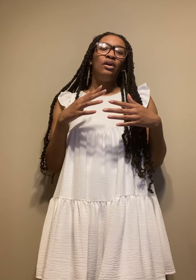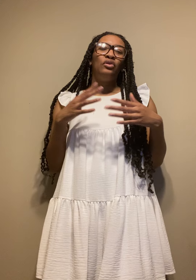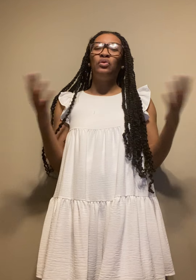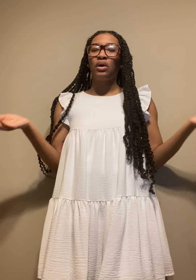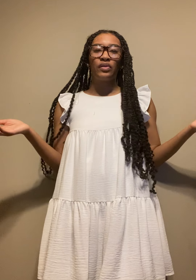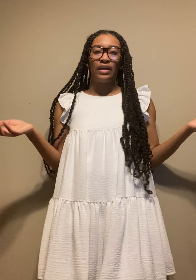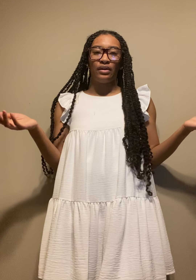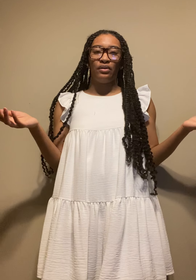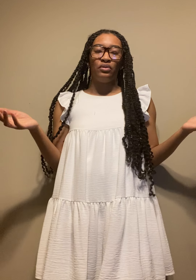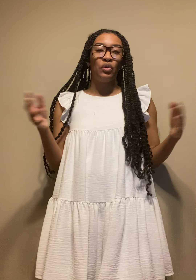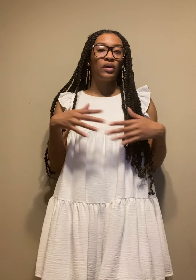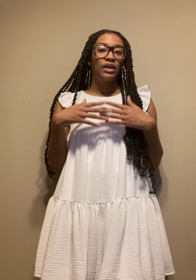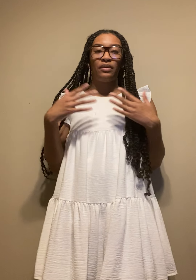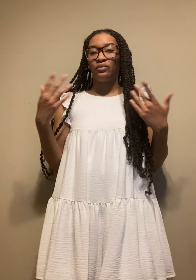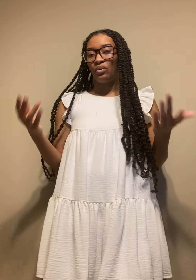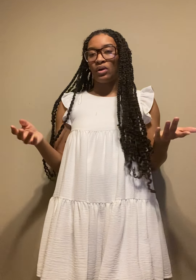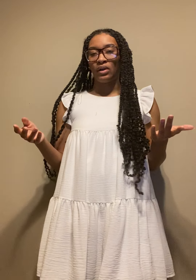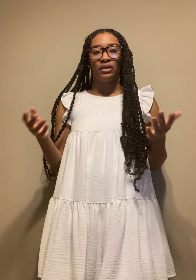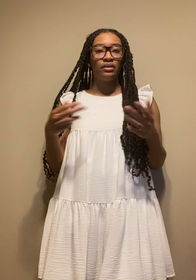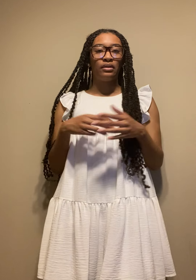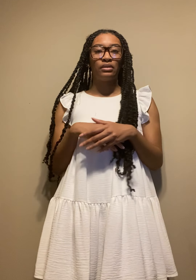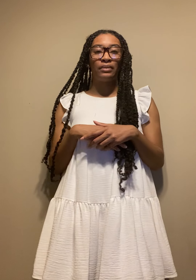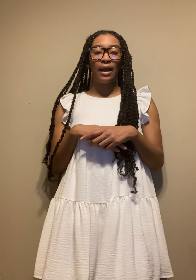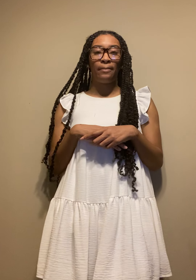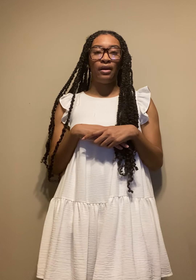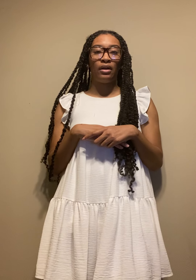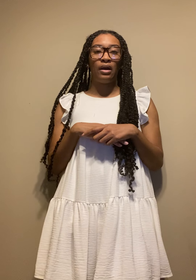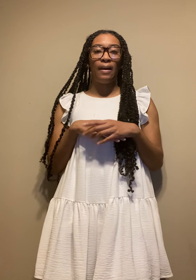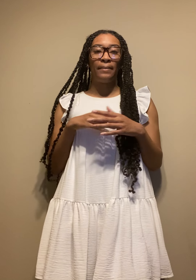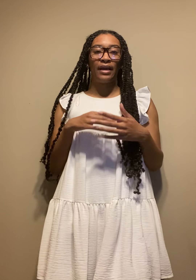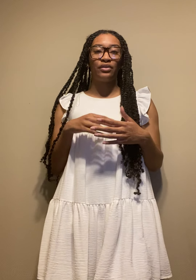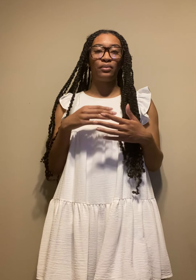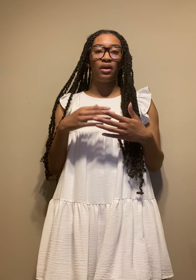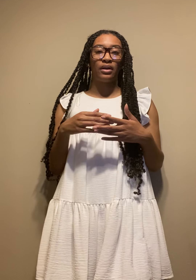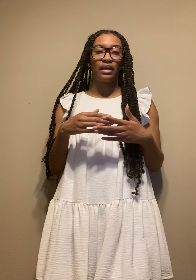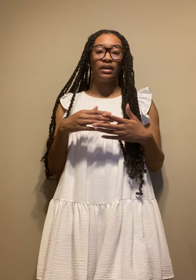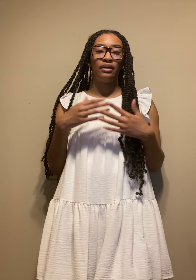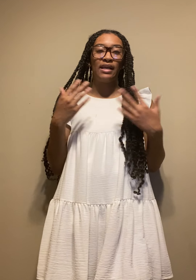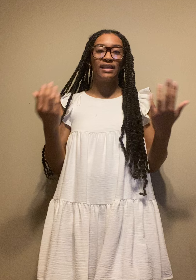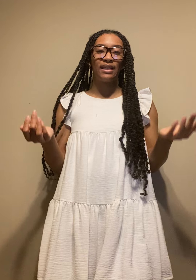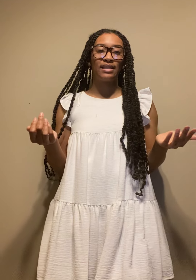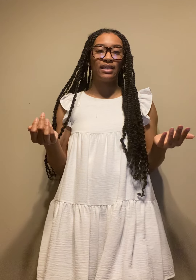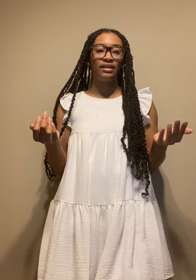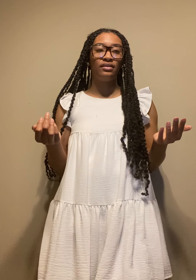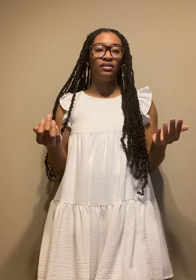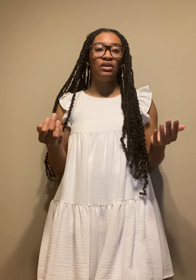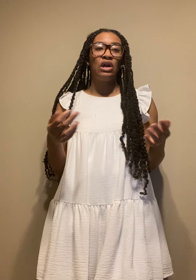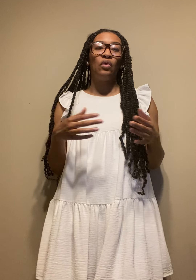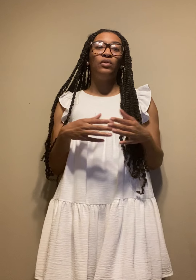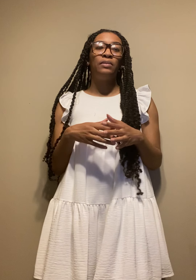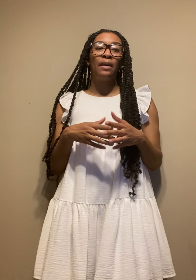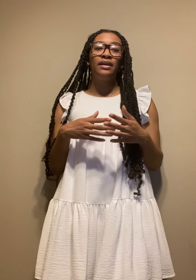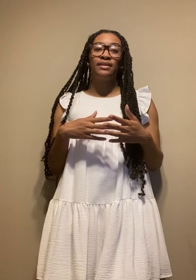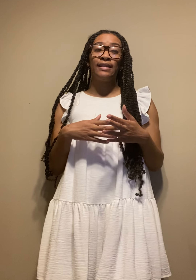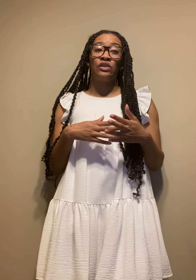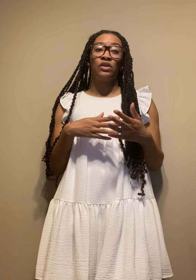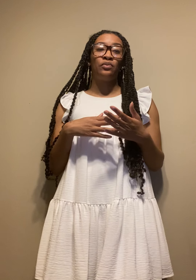Who were they though? Who were they before the Panther Party existed? Well, Bobby Seals was